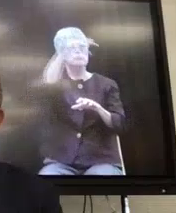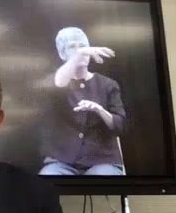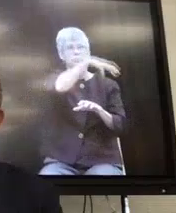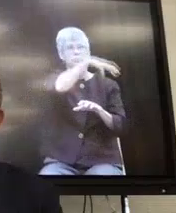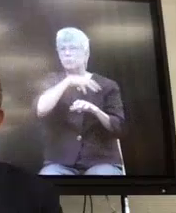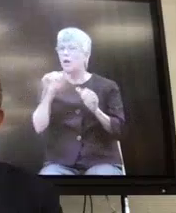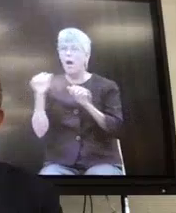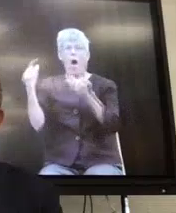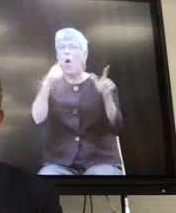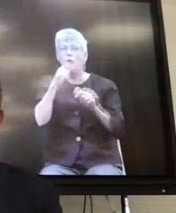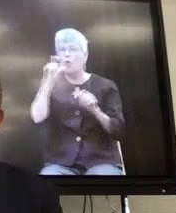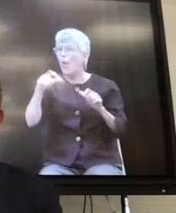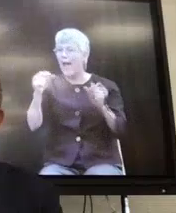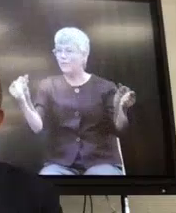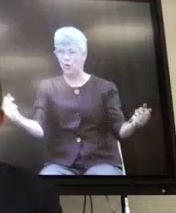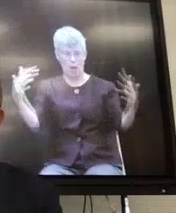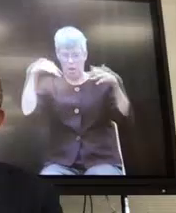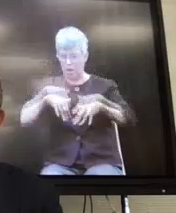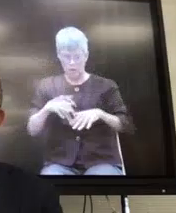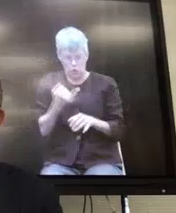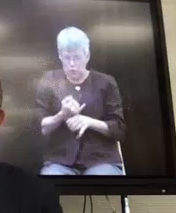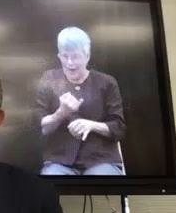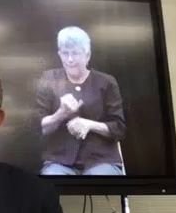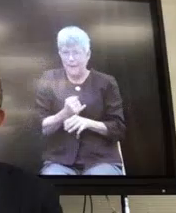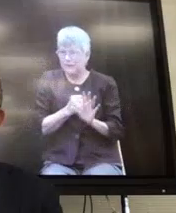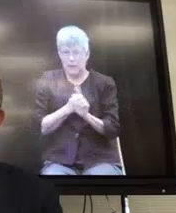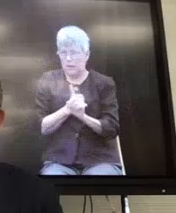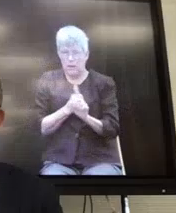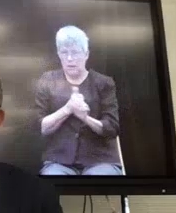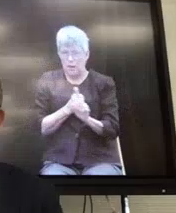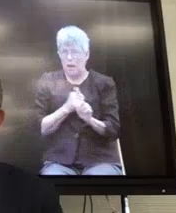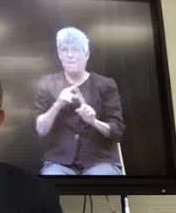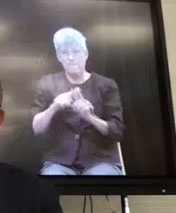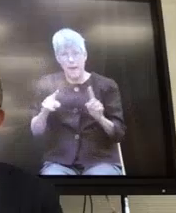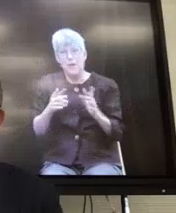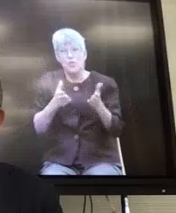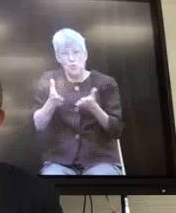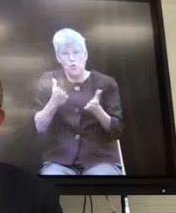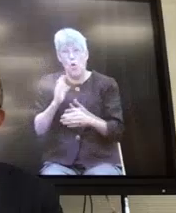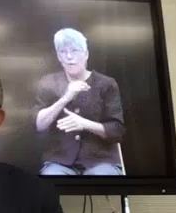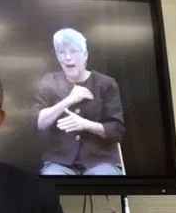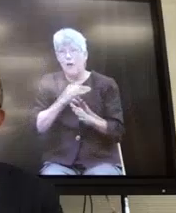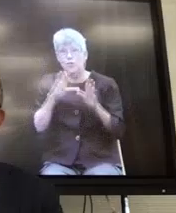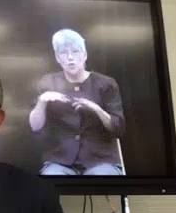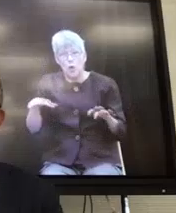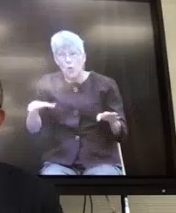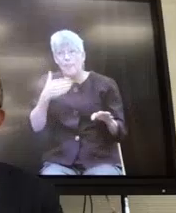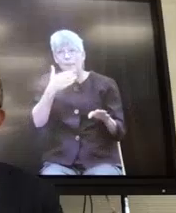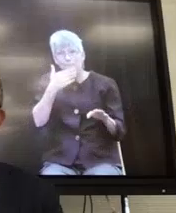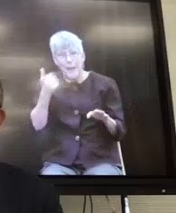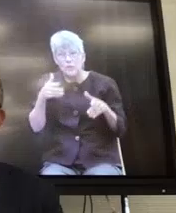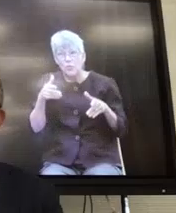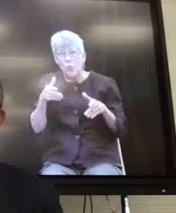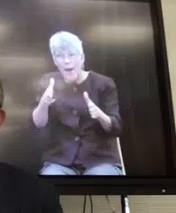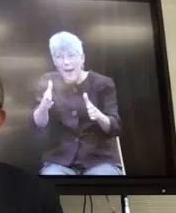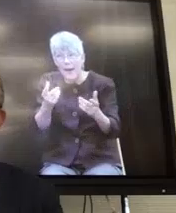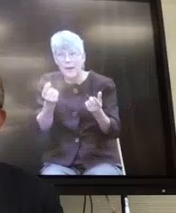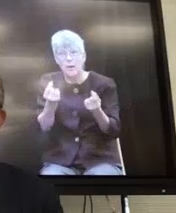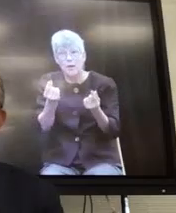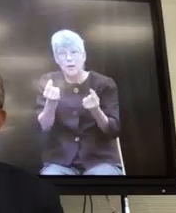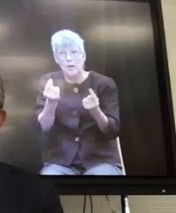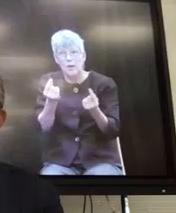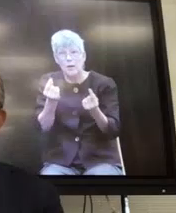to the campuses, but to serve our children at the best possible way that we can,